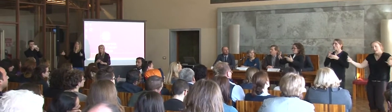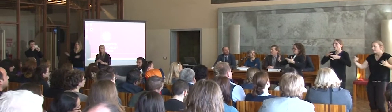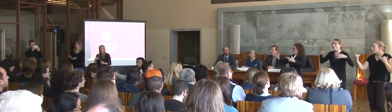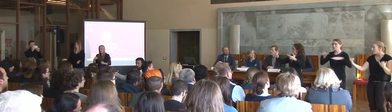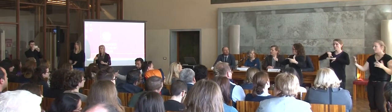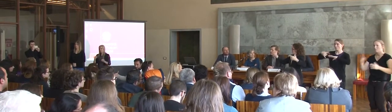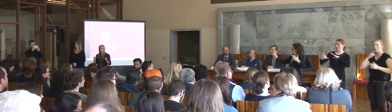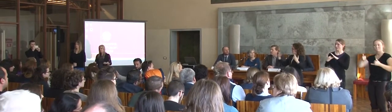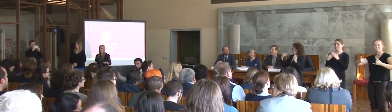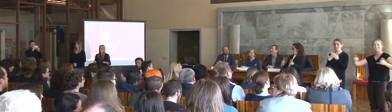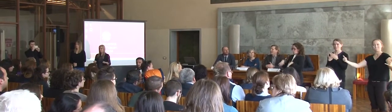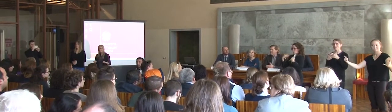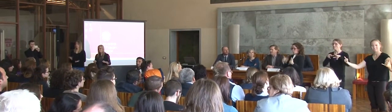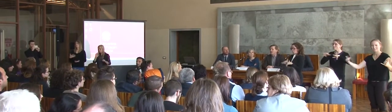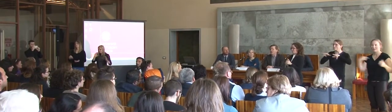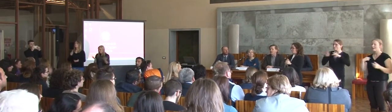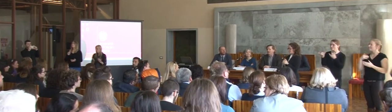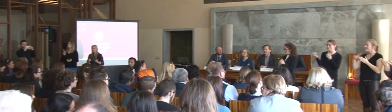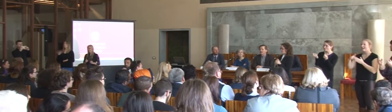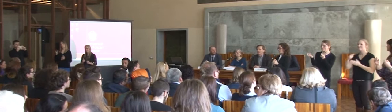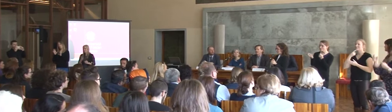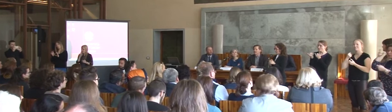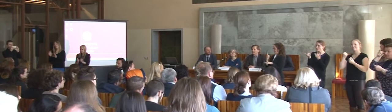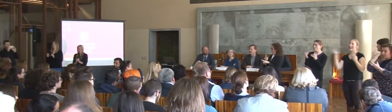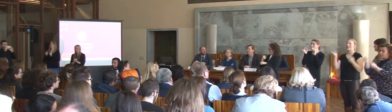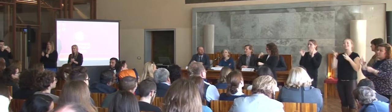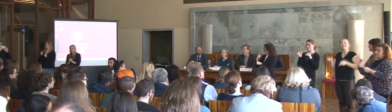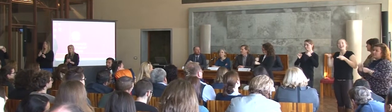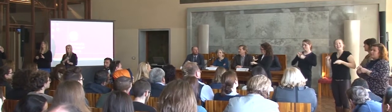So we have to take care of it in a good way so it